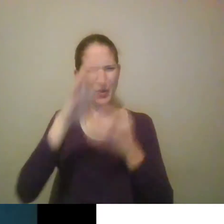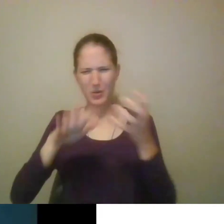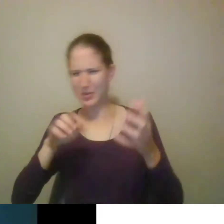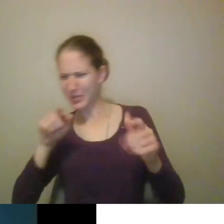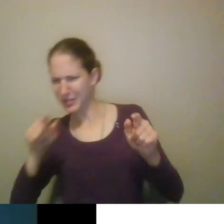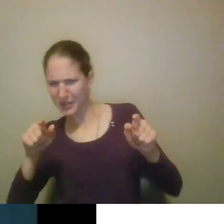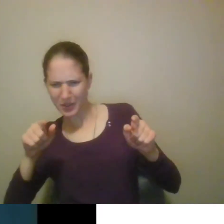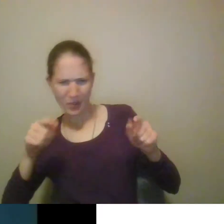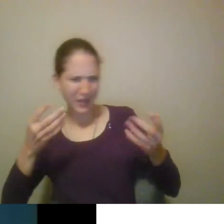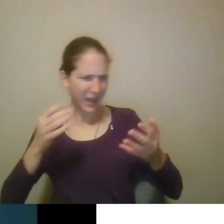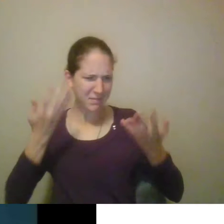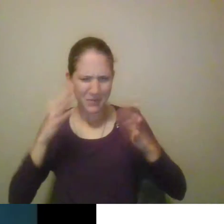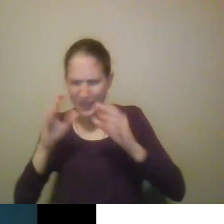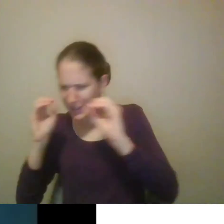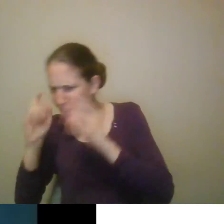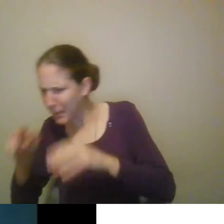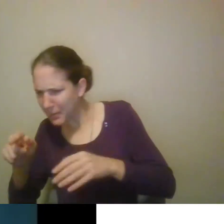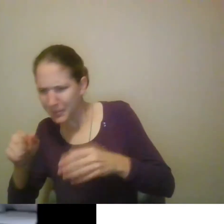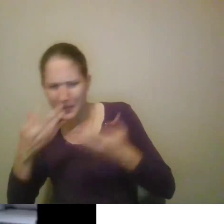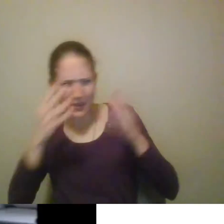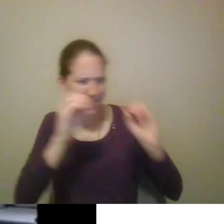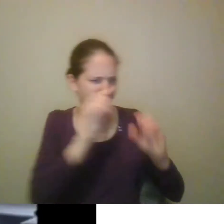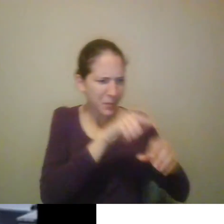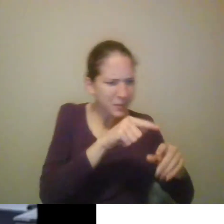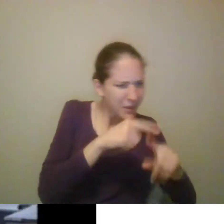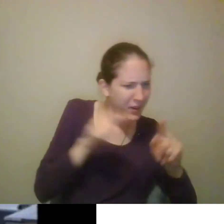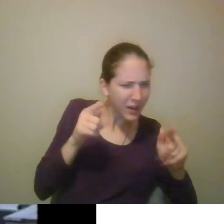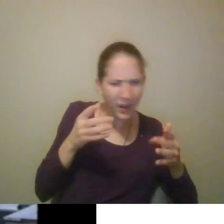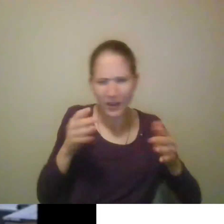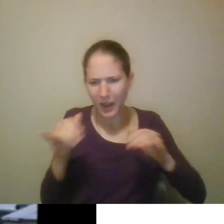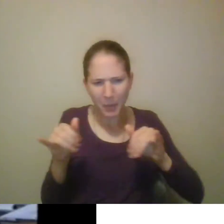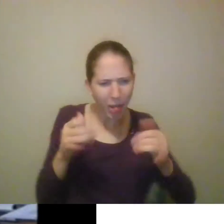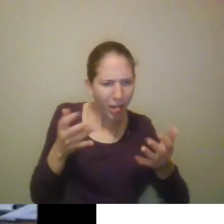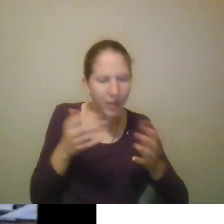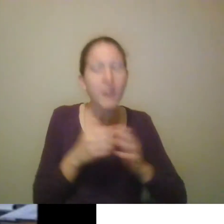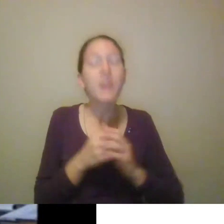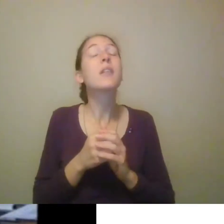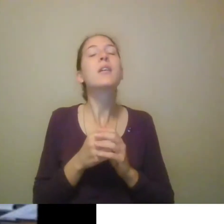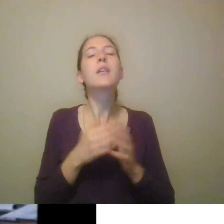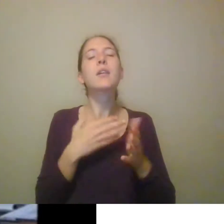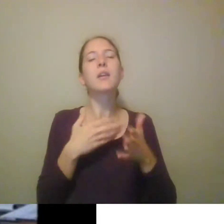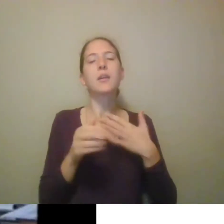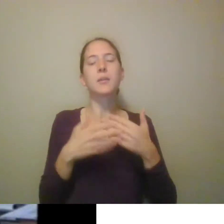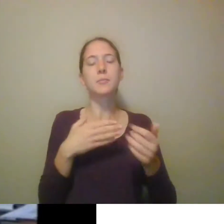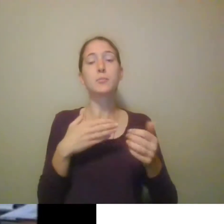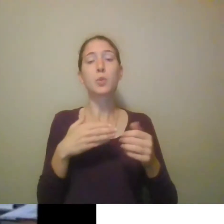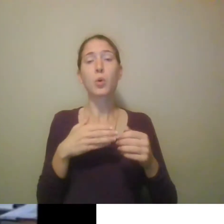for? We depend on it for our food and our oxygen. Okay, our food and our oxygen.